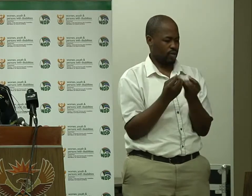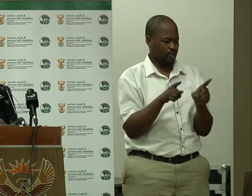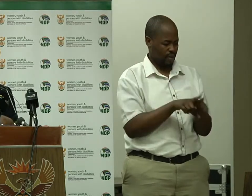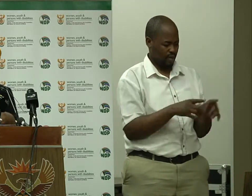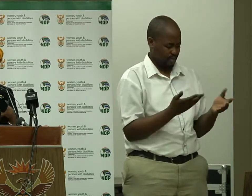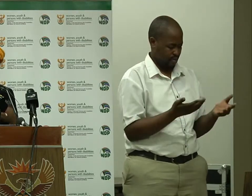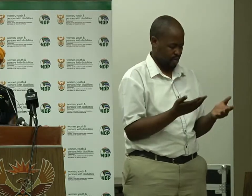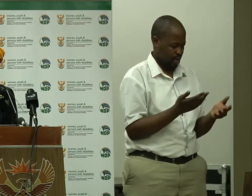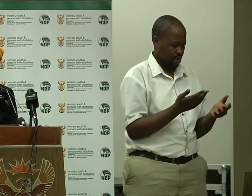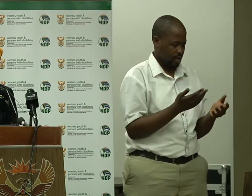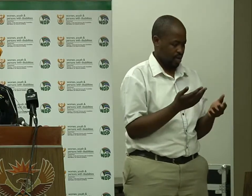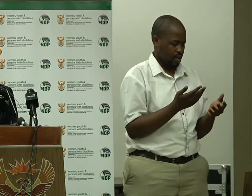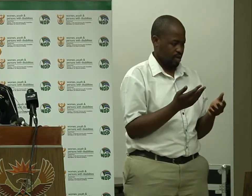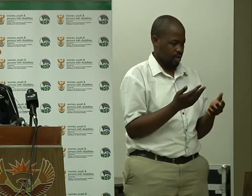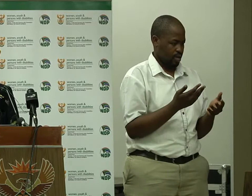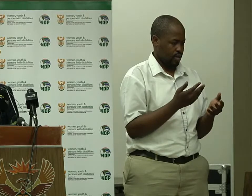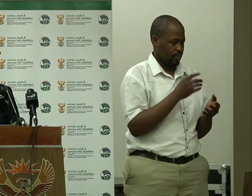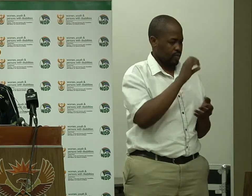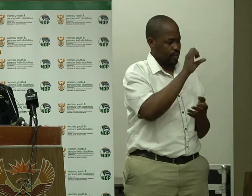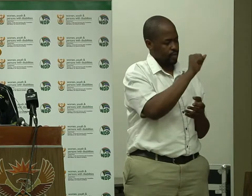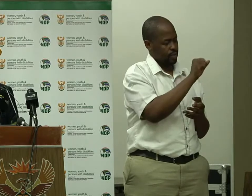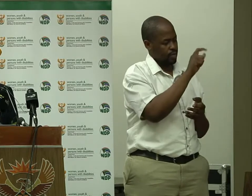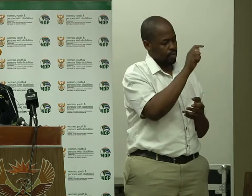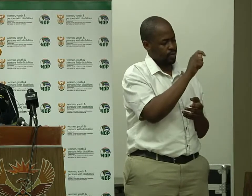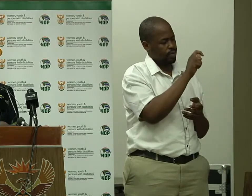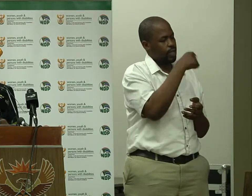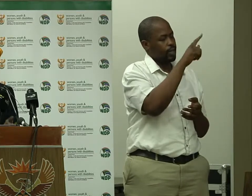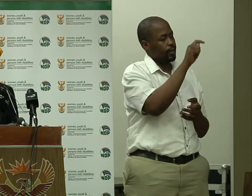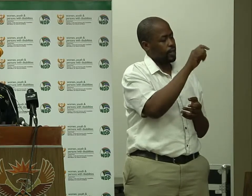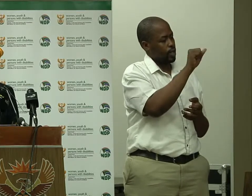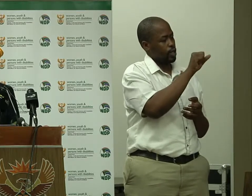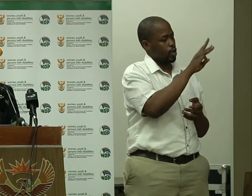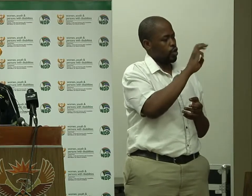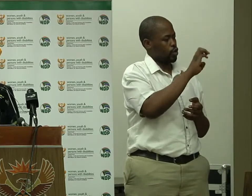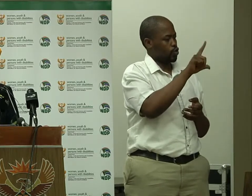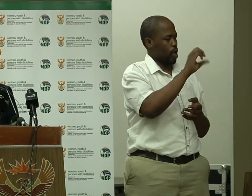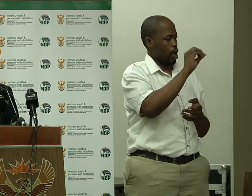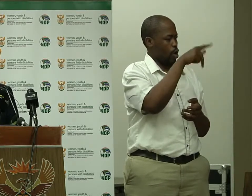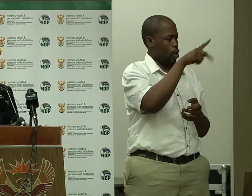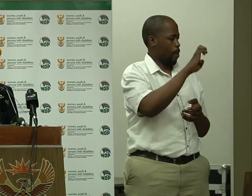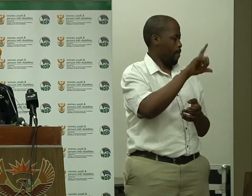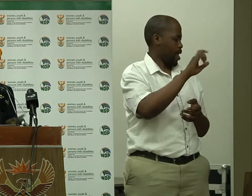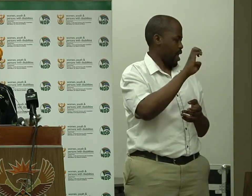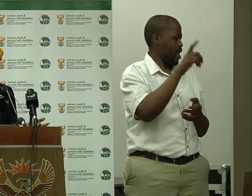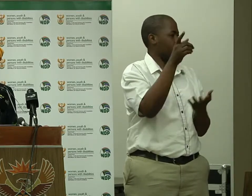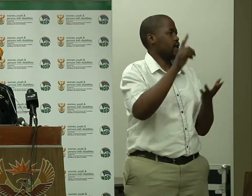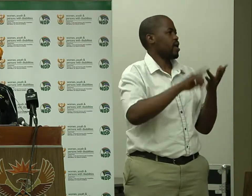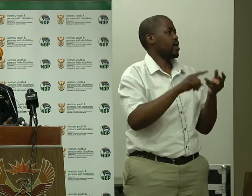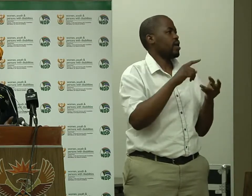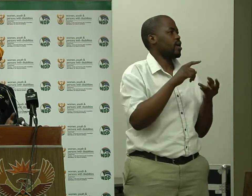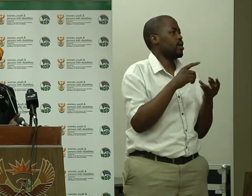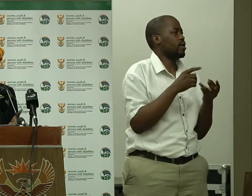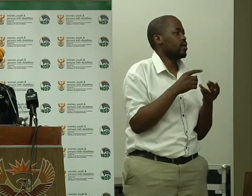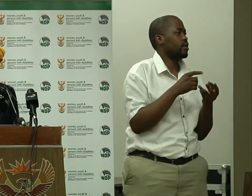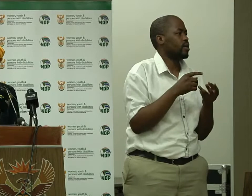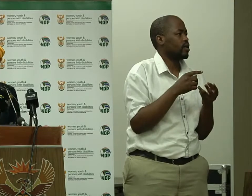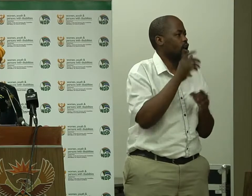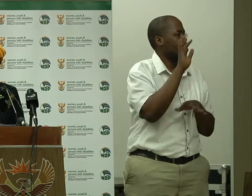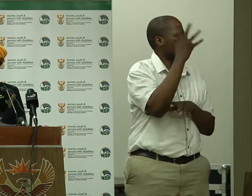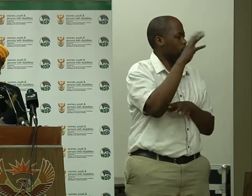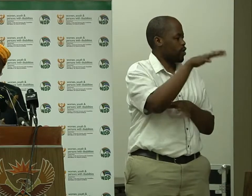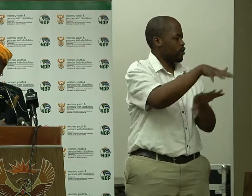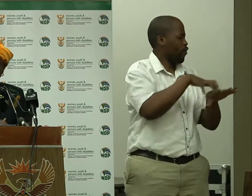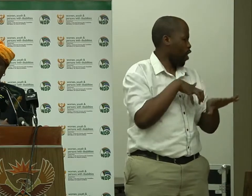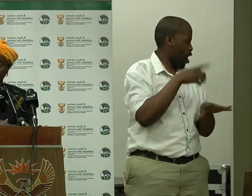like the Zwelopili Frail Care Center in Hillbrow and Forest Farm in Bryanston, and distributed care